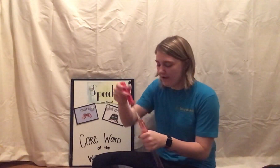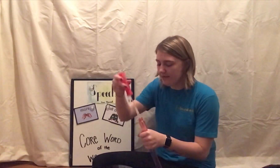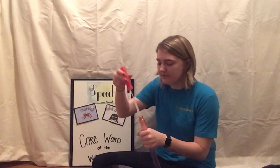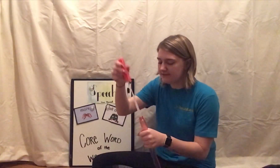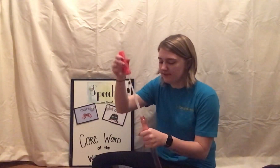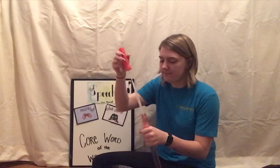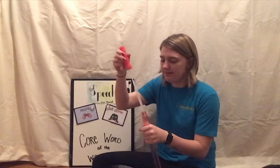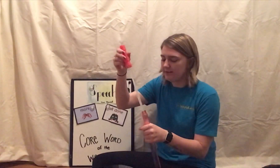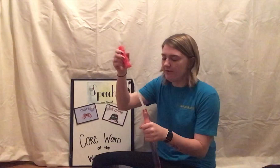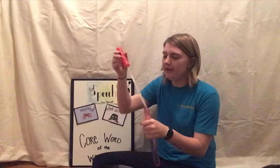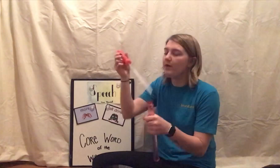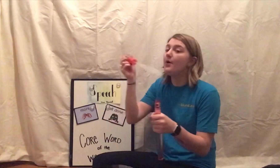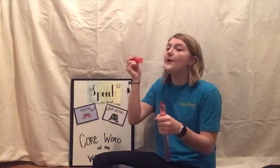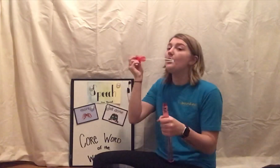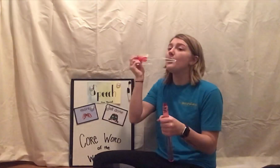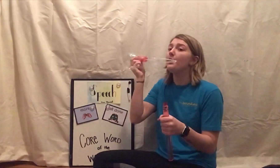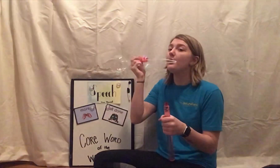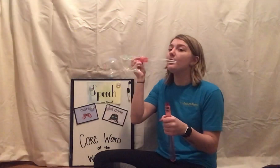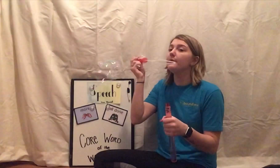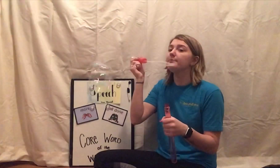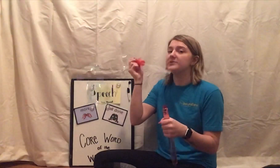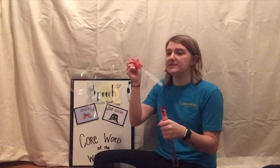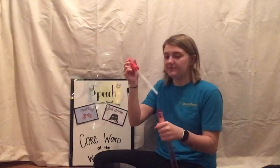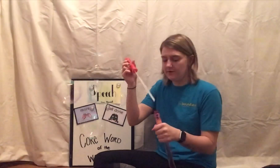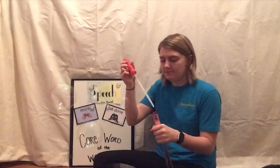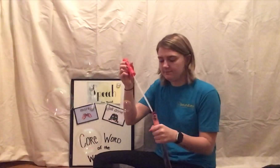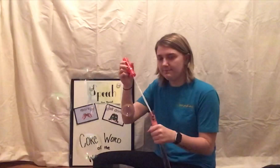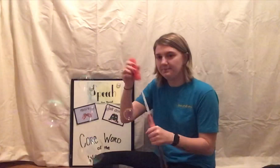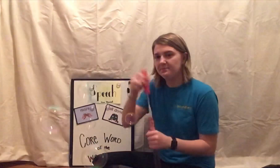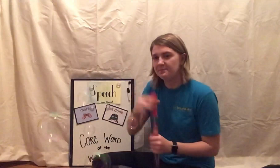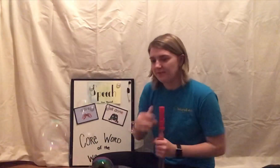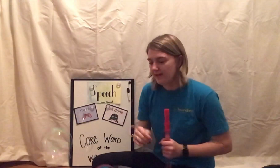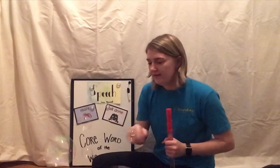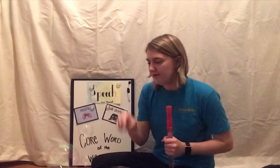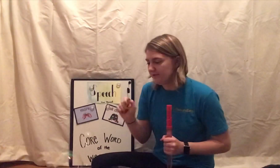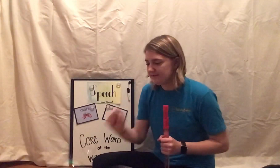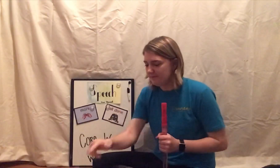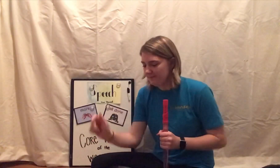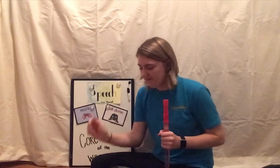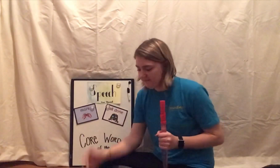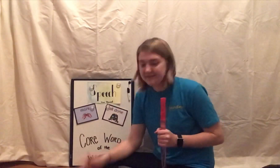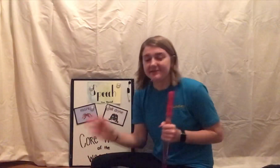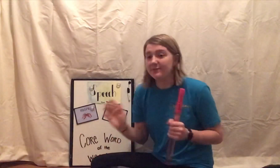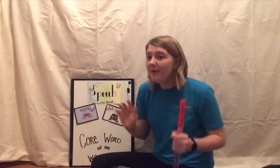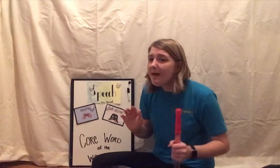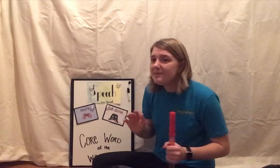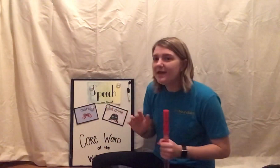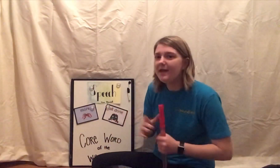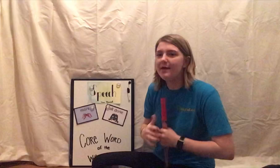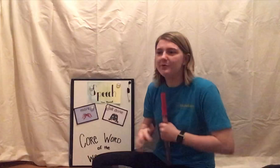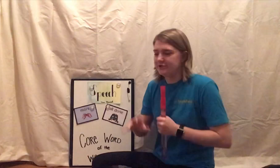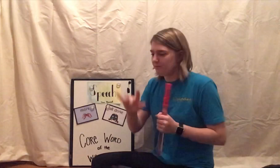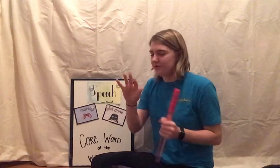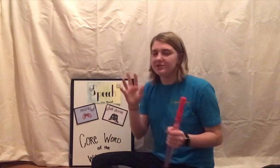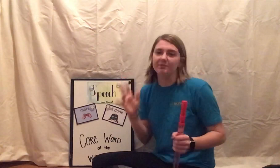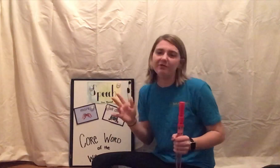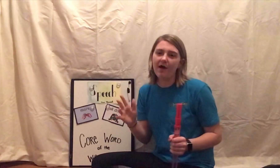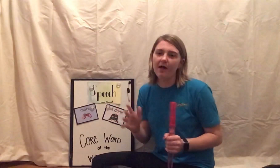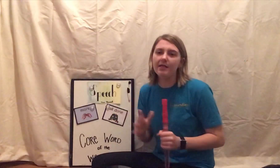always start by blowing just a few. You know, some of my friends love to pop them or just watch them fall,